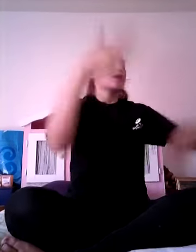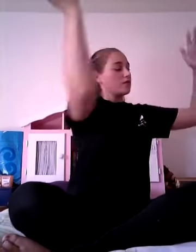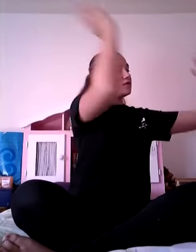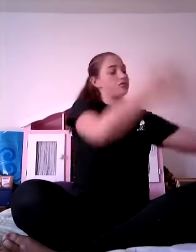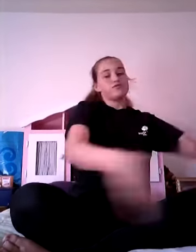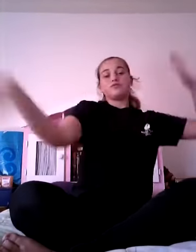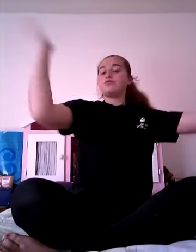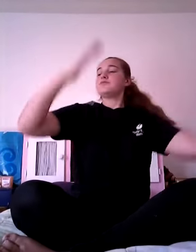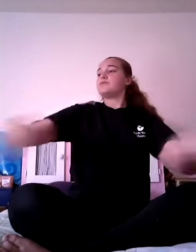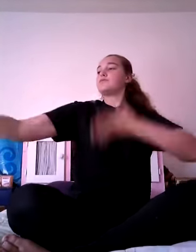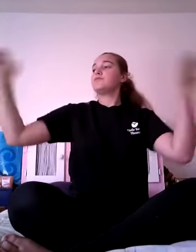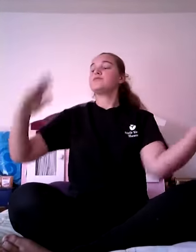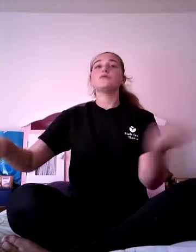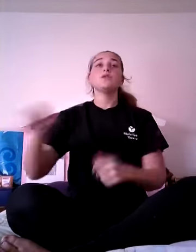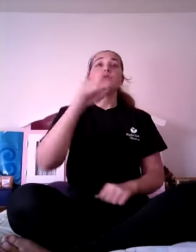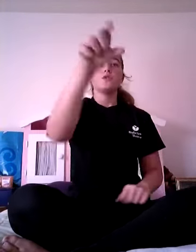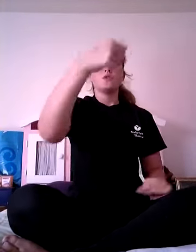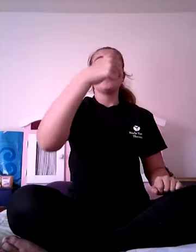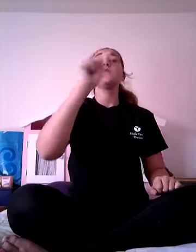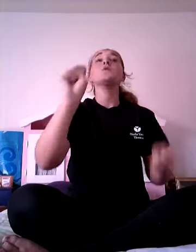of You